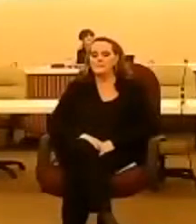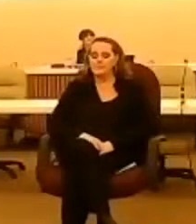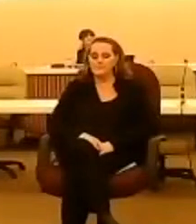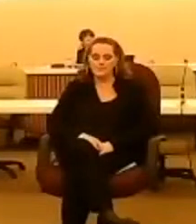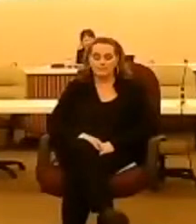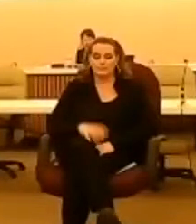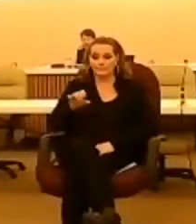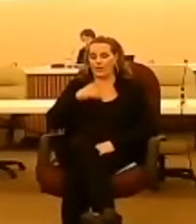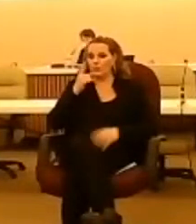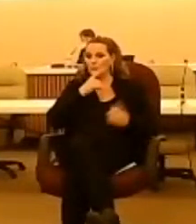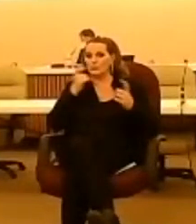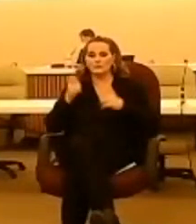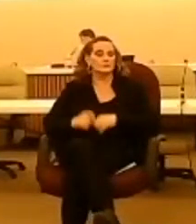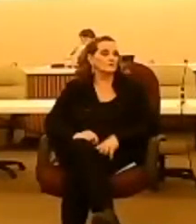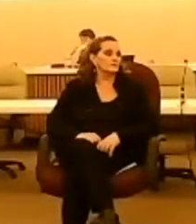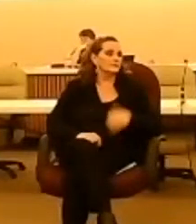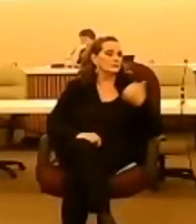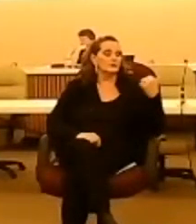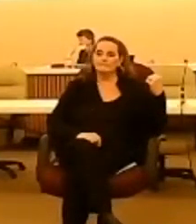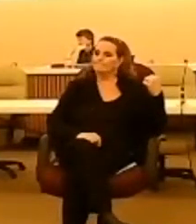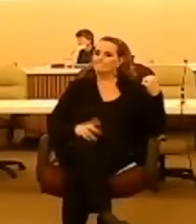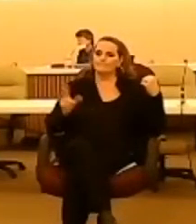Any other questions? No, sir.